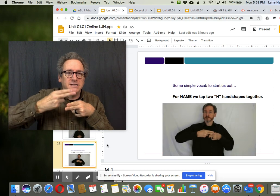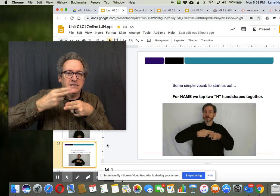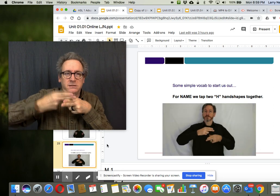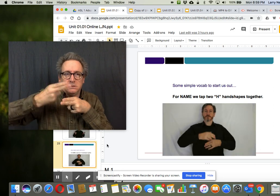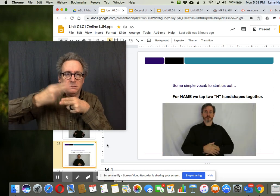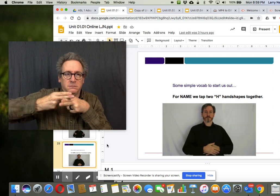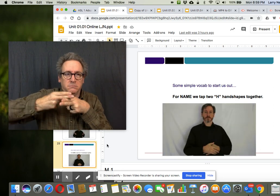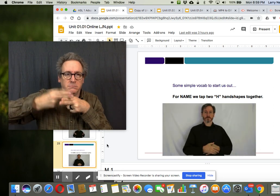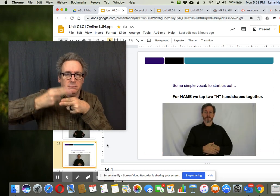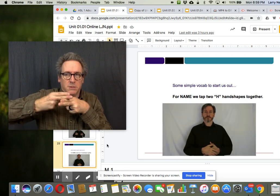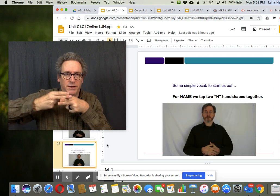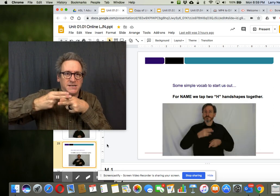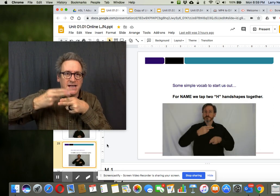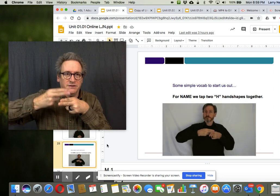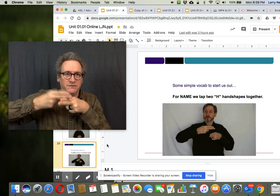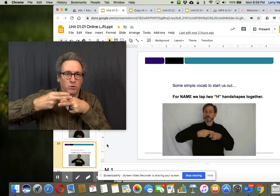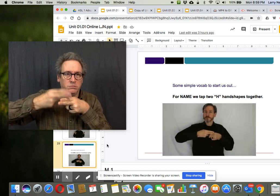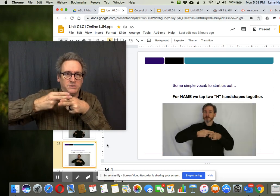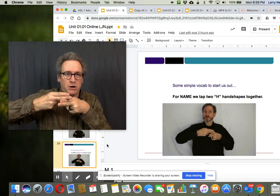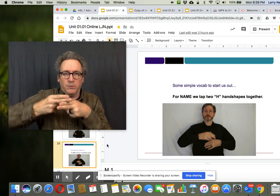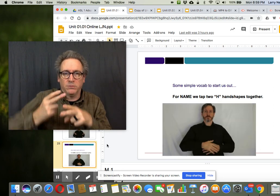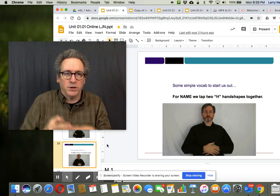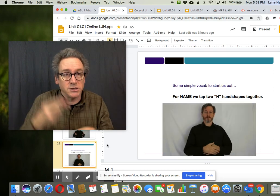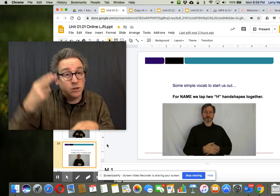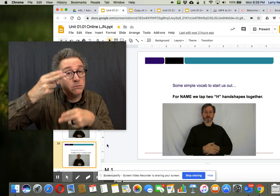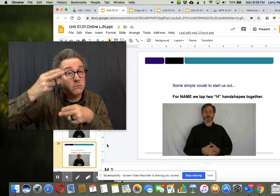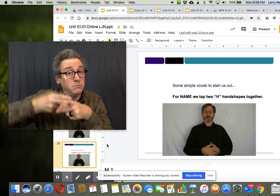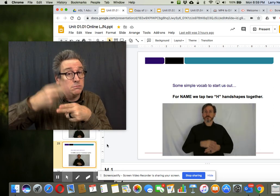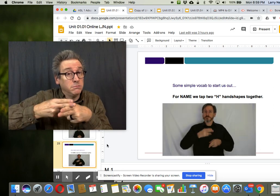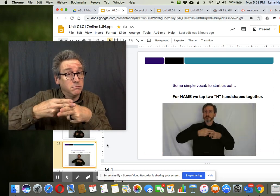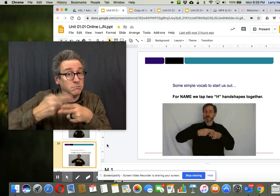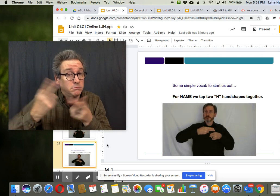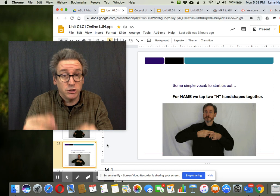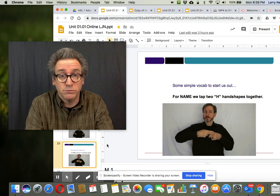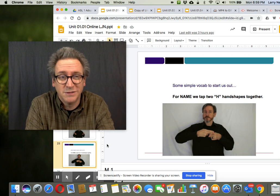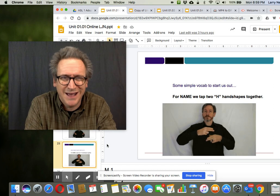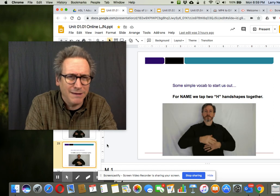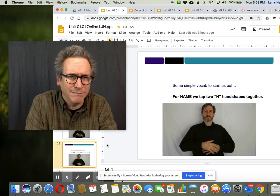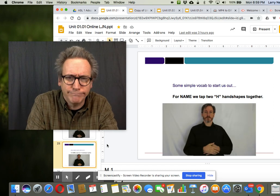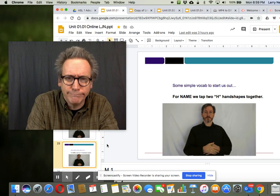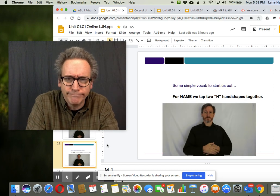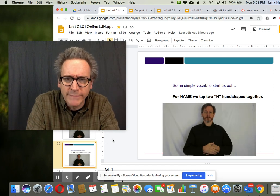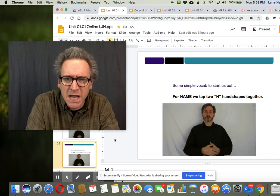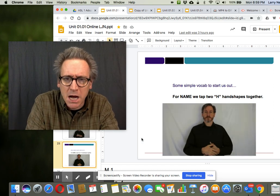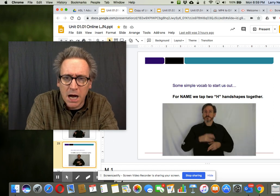This is a bit obsessive and will scare people. Okay, so just 2.